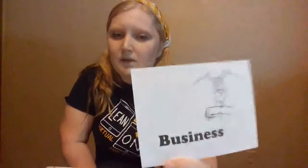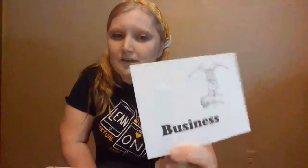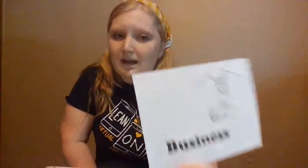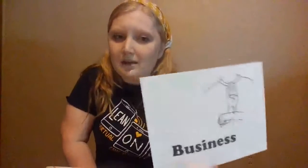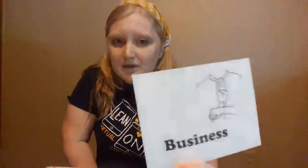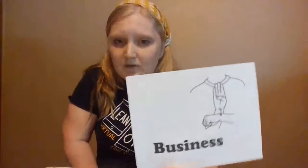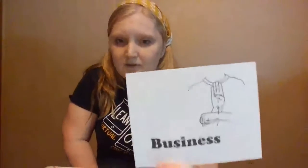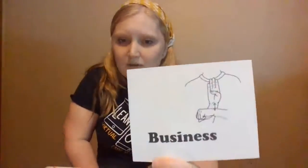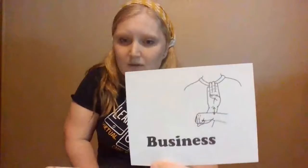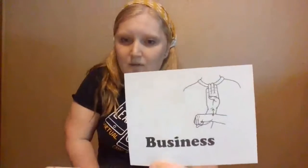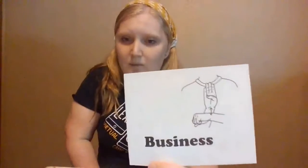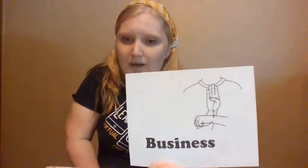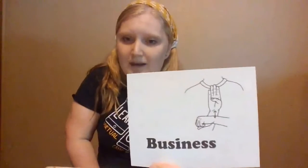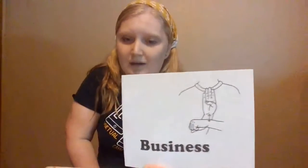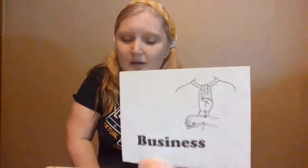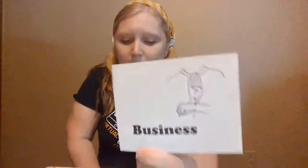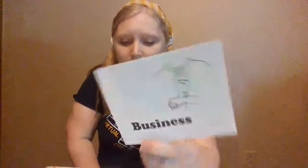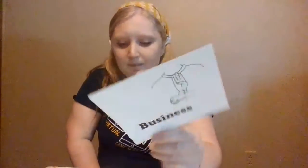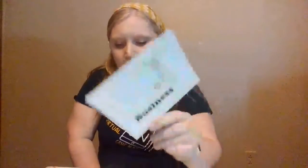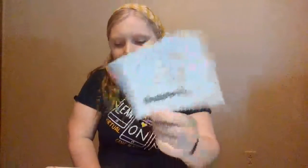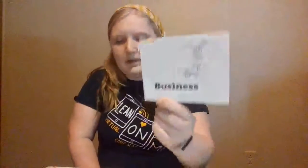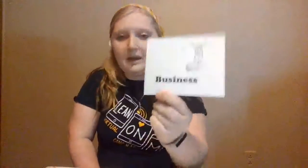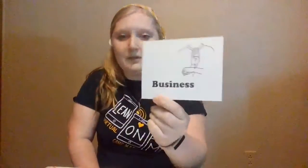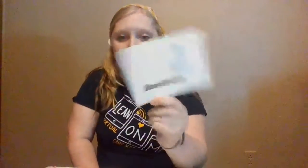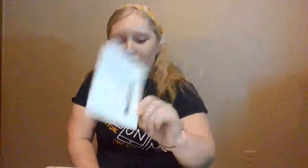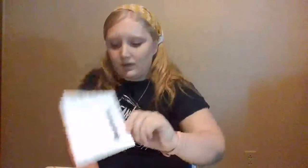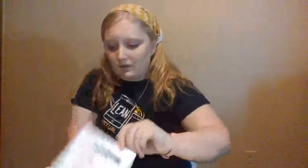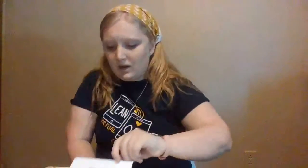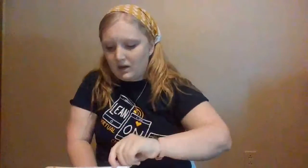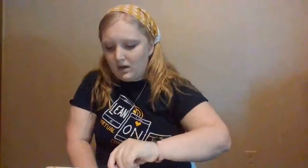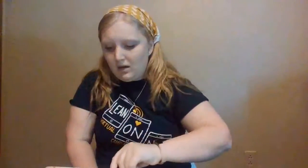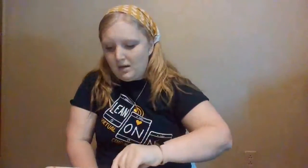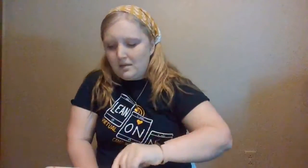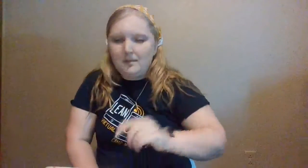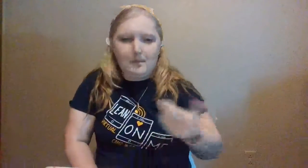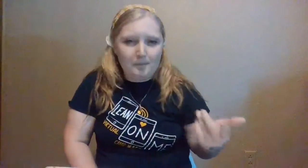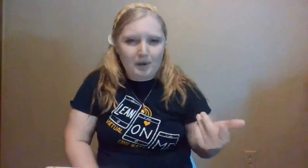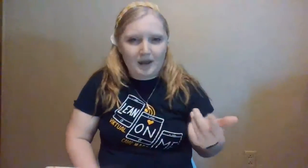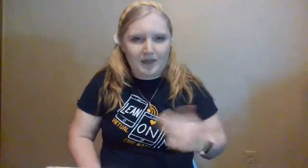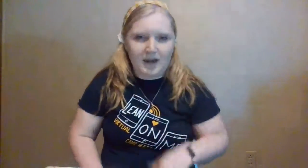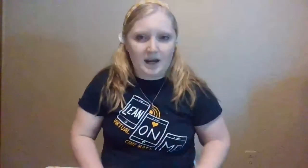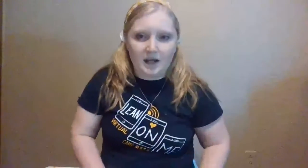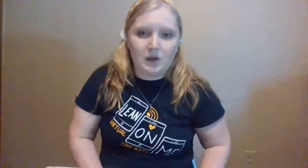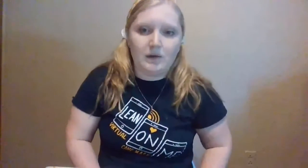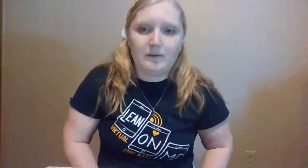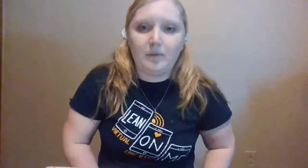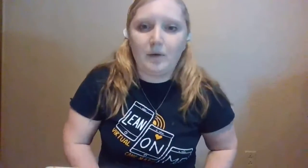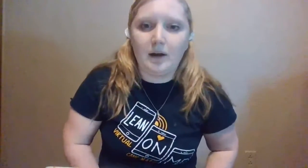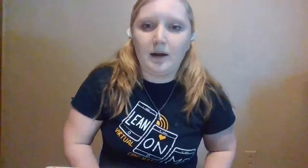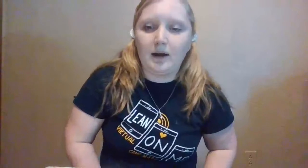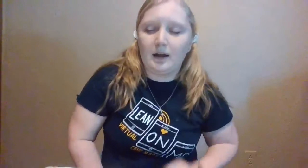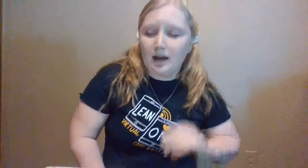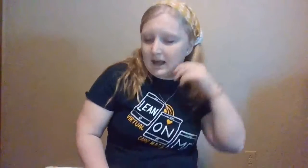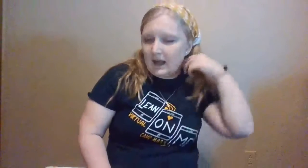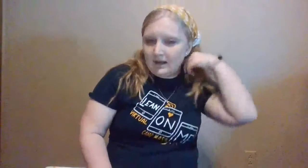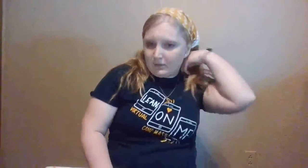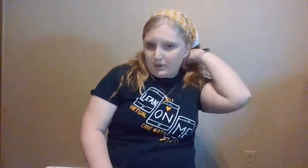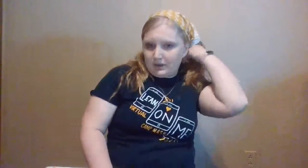as elementary students, you might not know this, have to know this one, but I thought I'd include it for any high